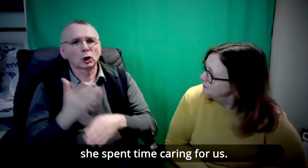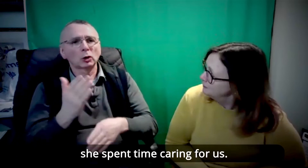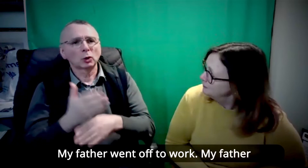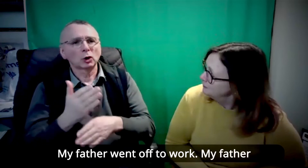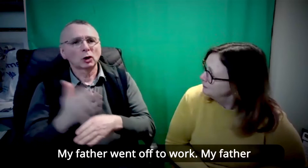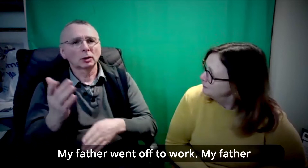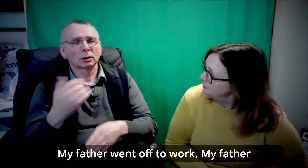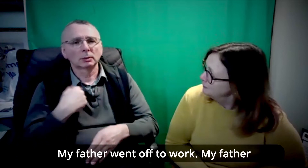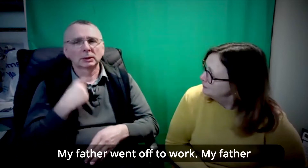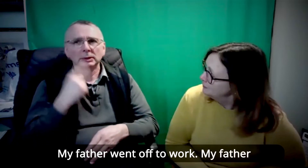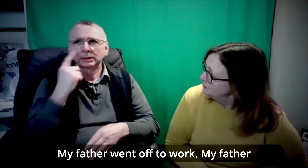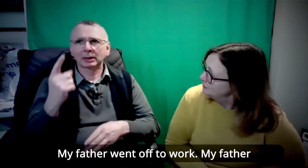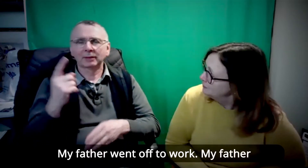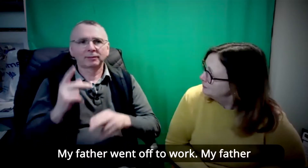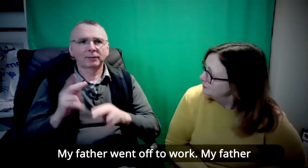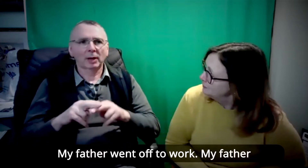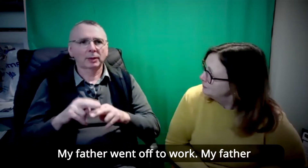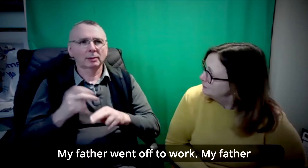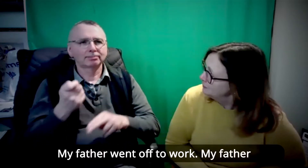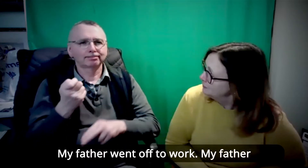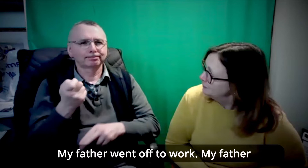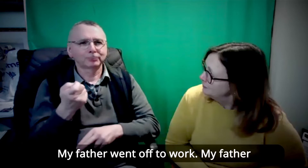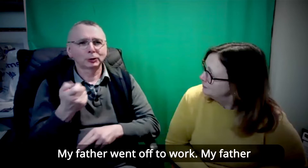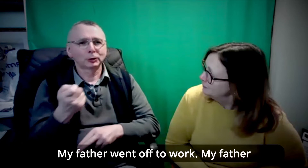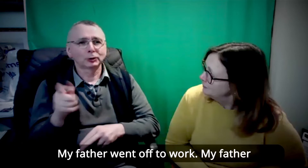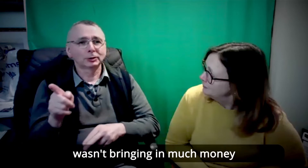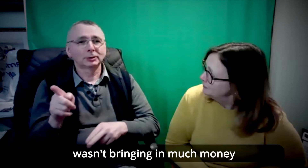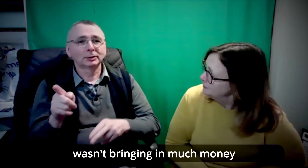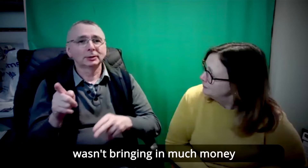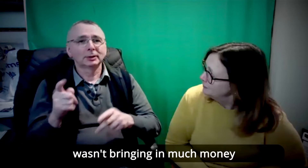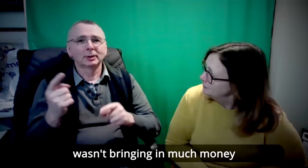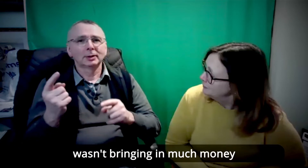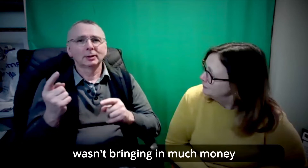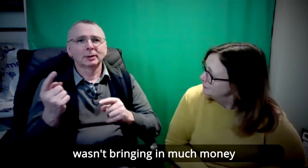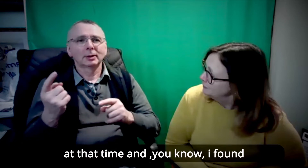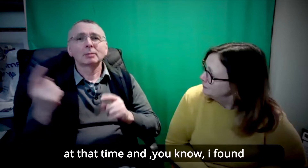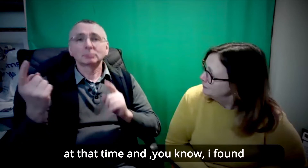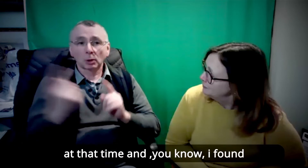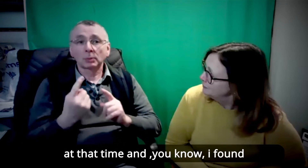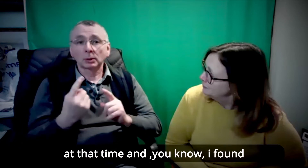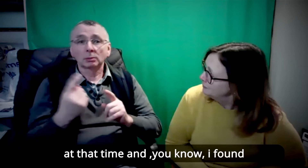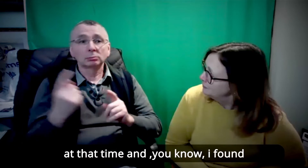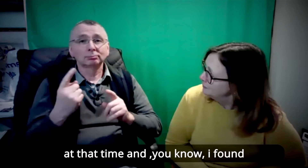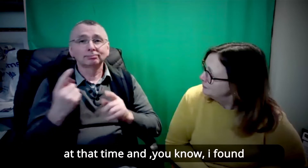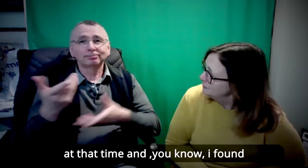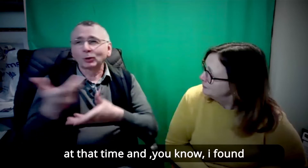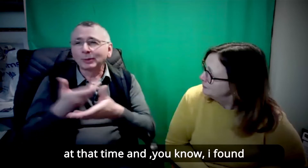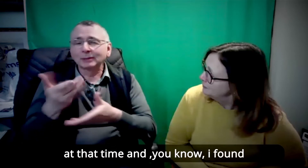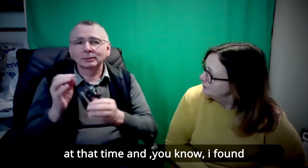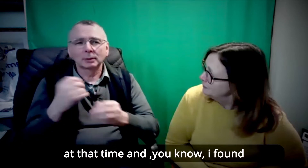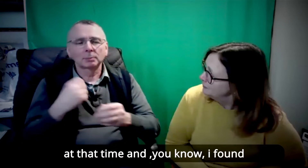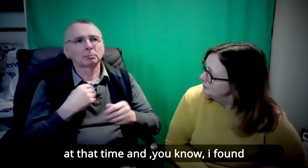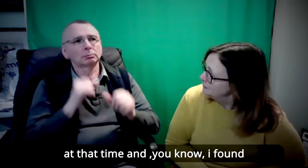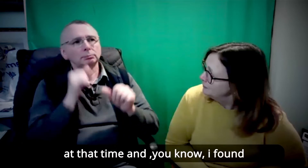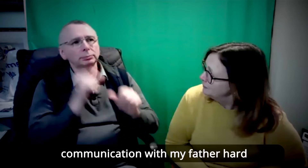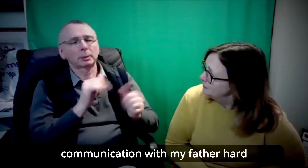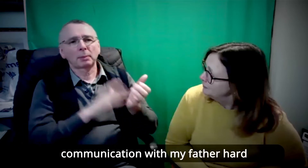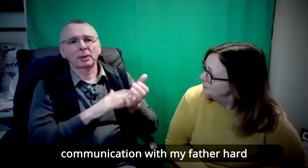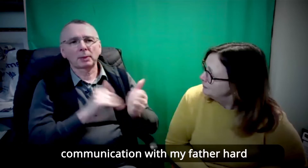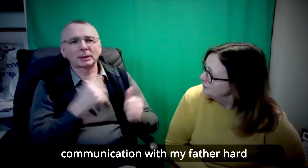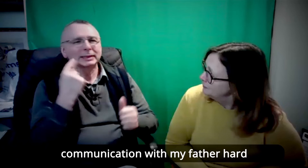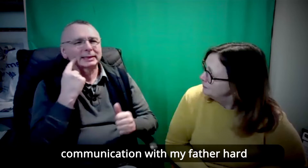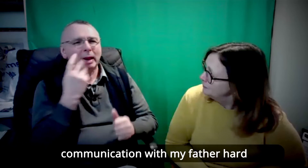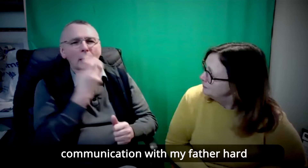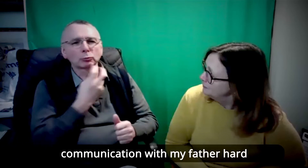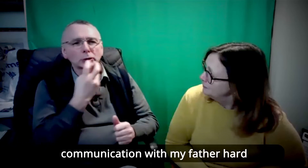caring for us. My father went off to work. My father wasn't bringing in much money at that time, and you know, I found